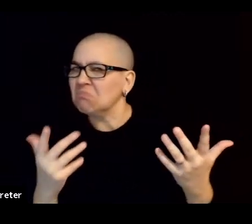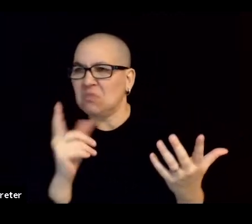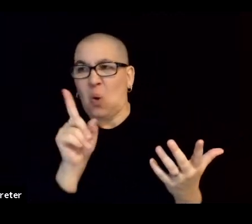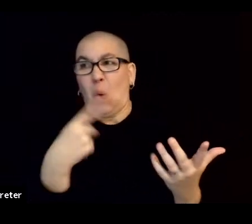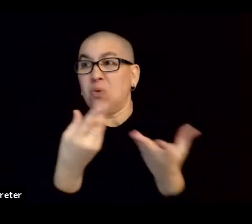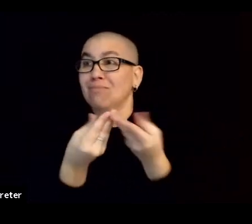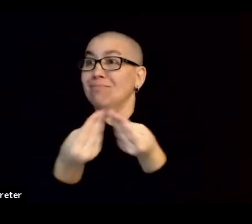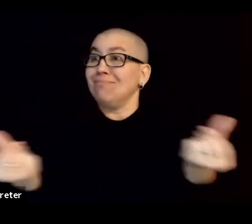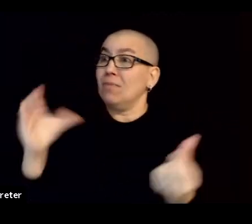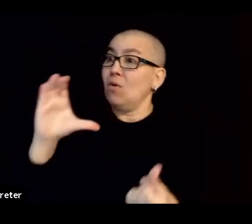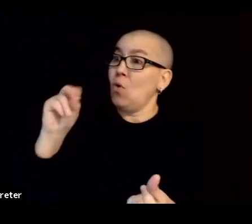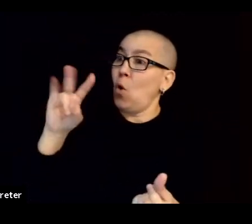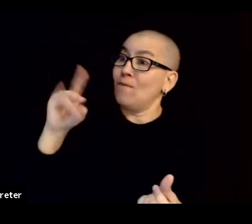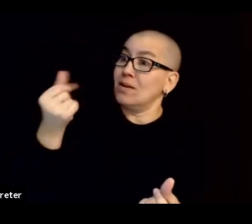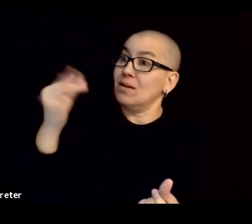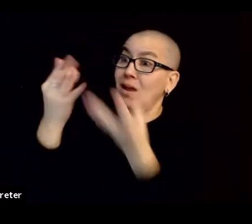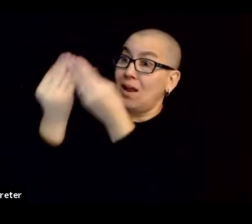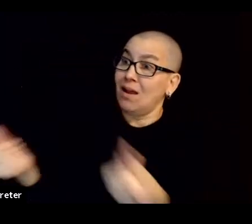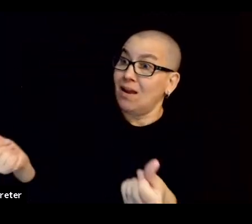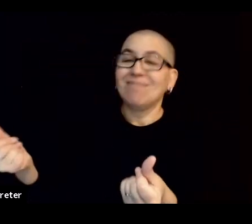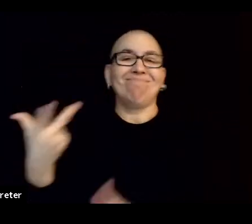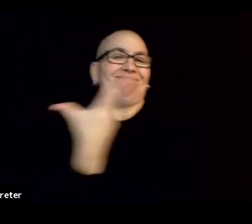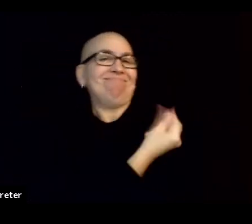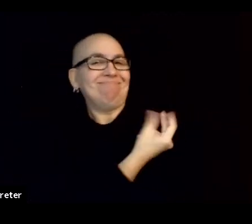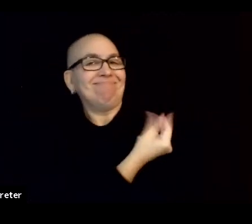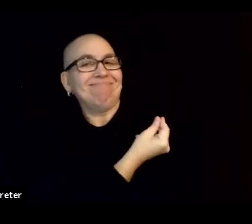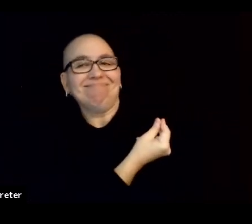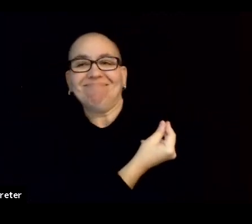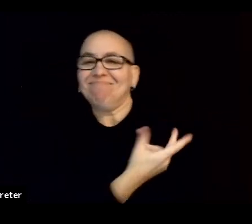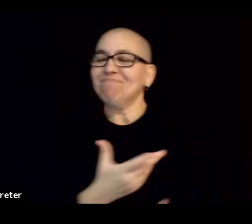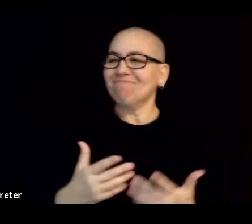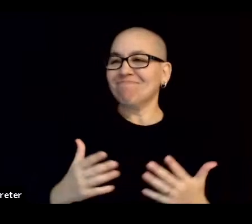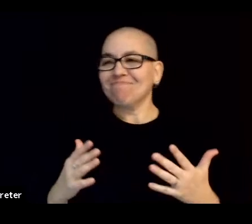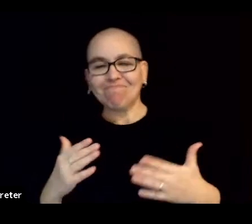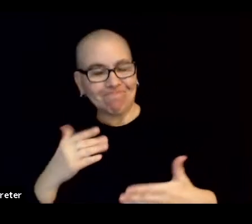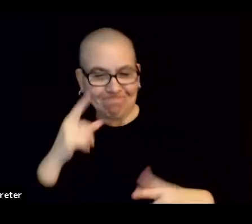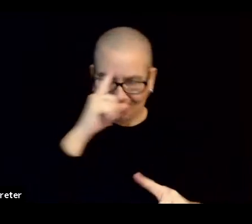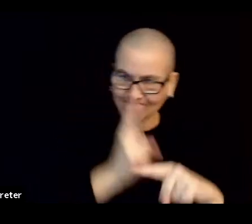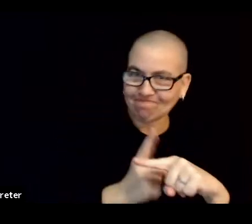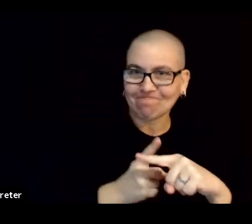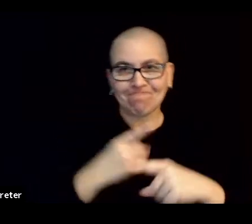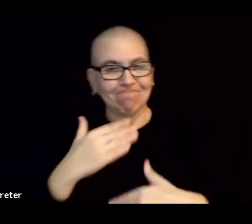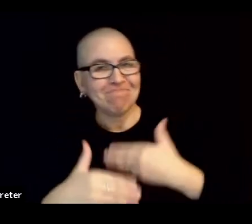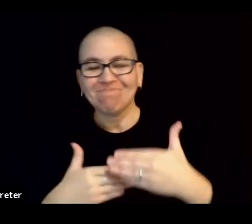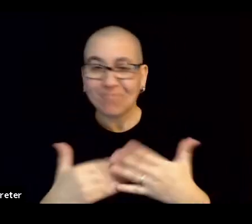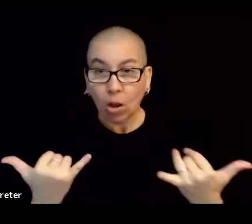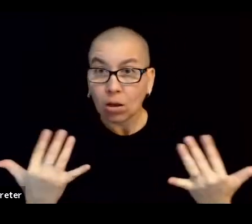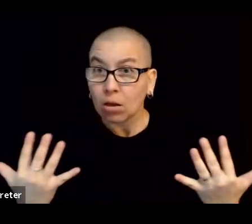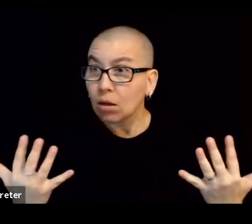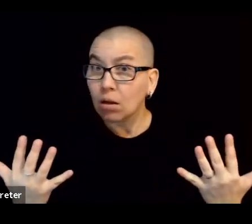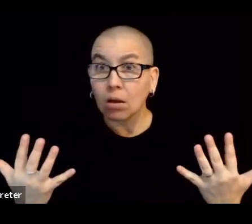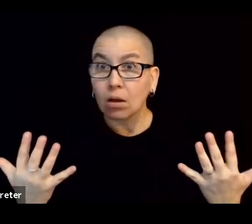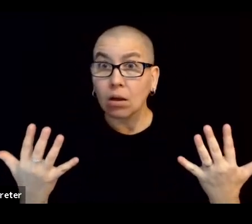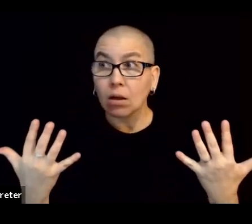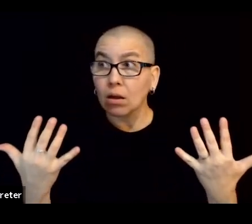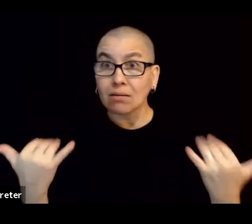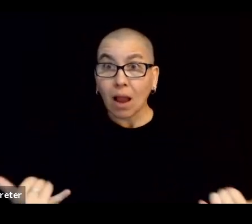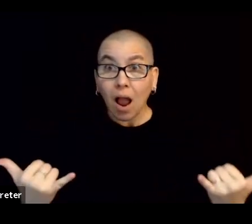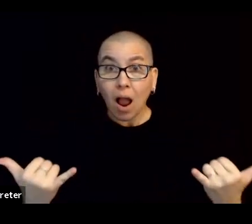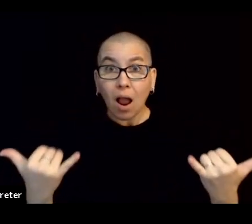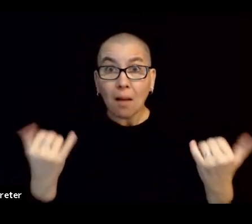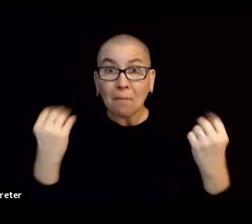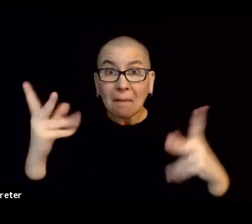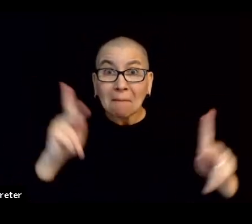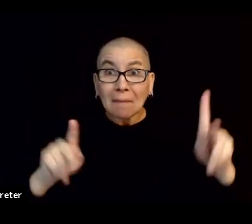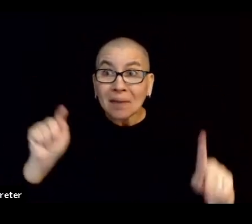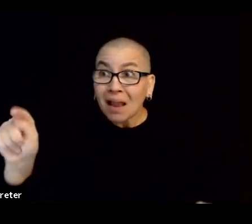pandemic behind us requires that we get the public to have immunity to disease, which happens either through too many people